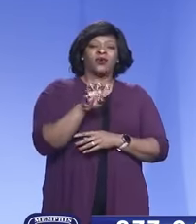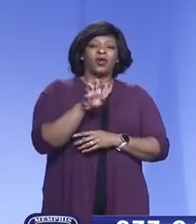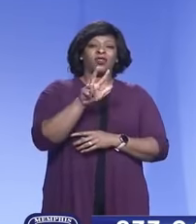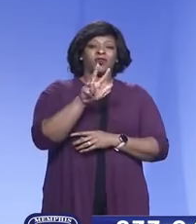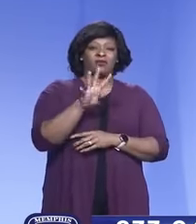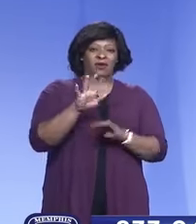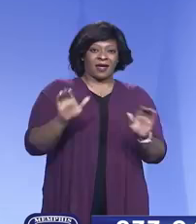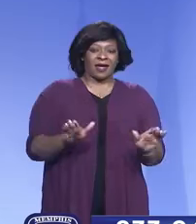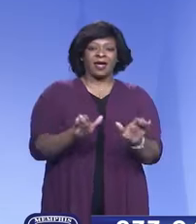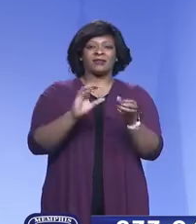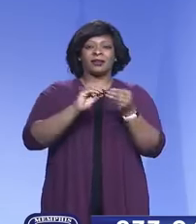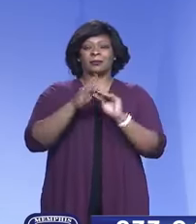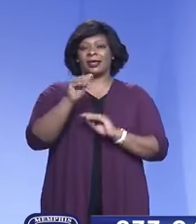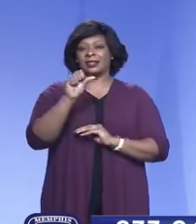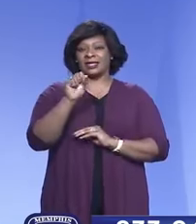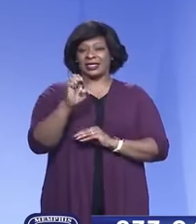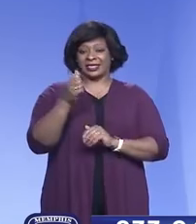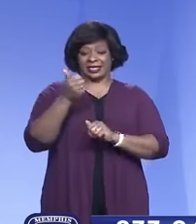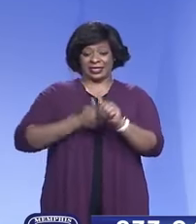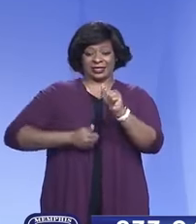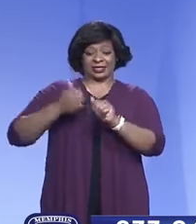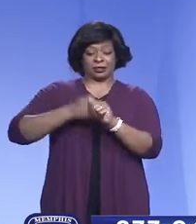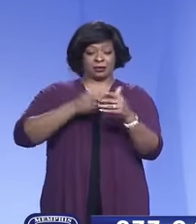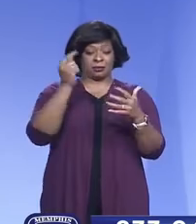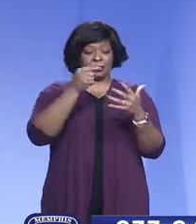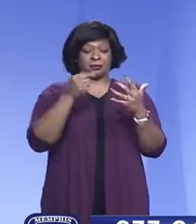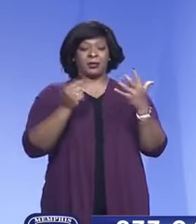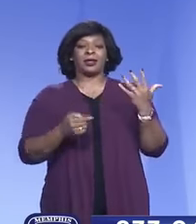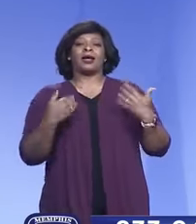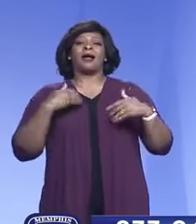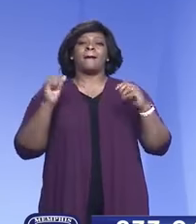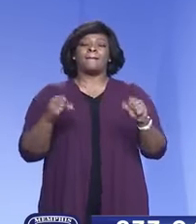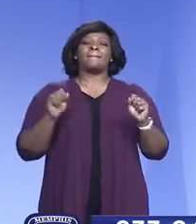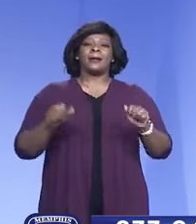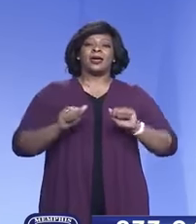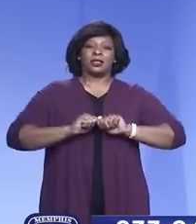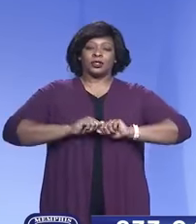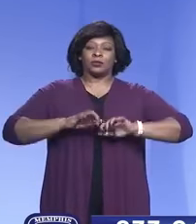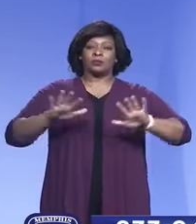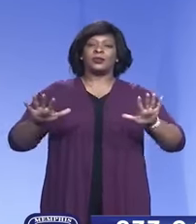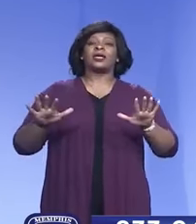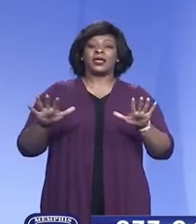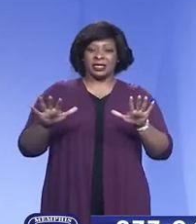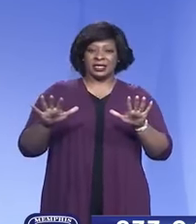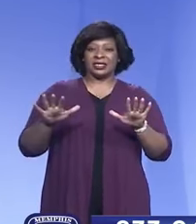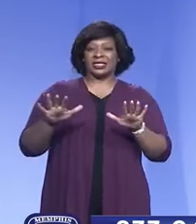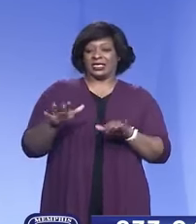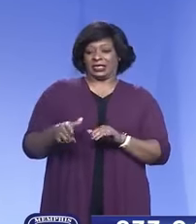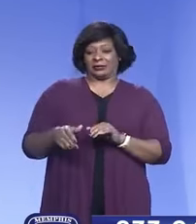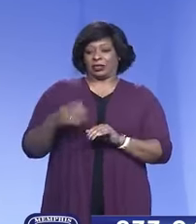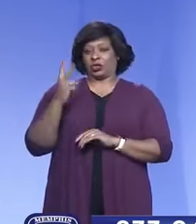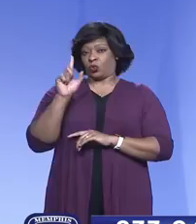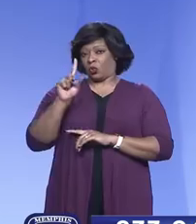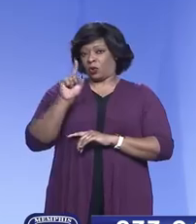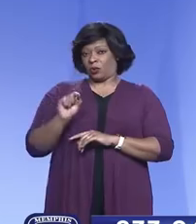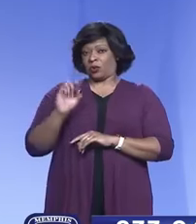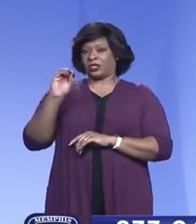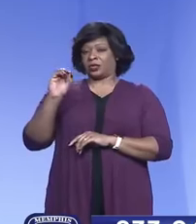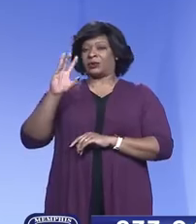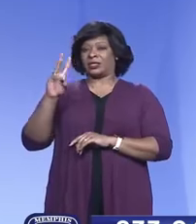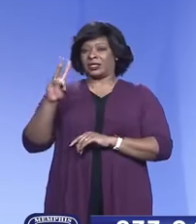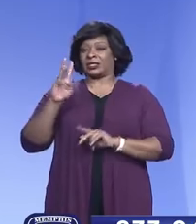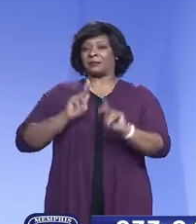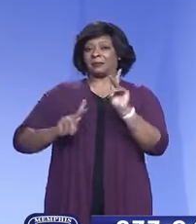5,434 active cases, and each of those cases has the potential to spread it to at least